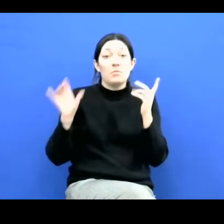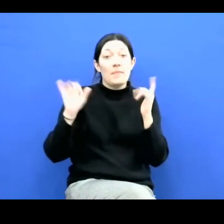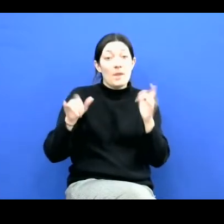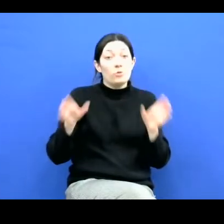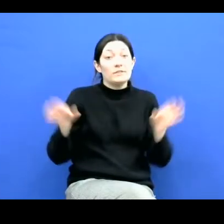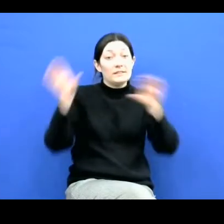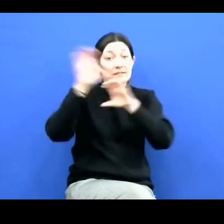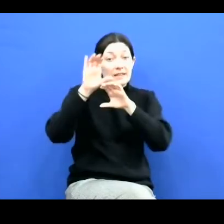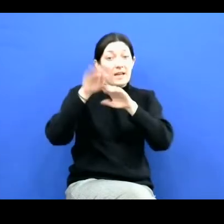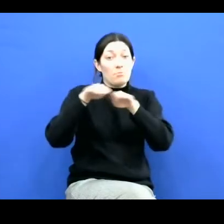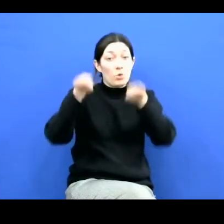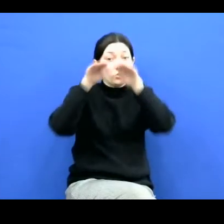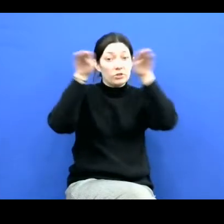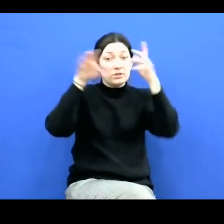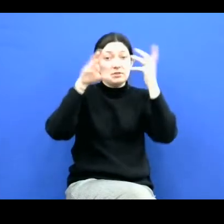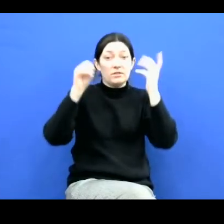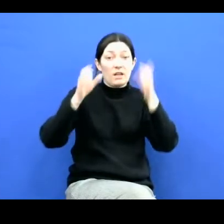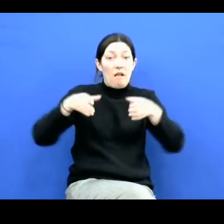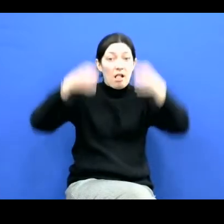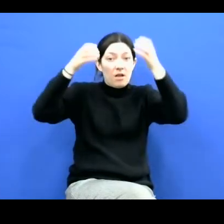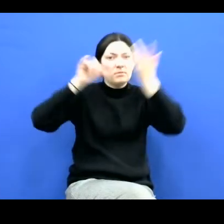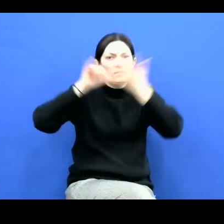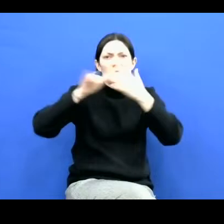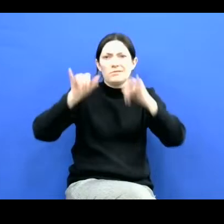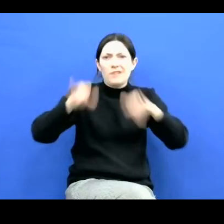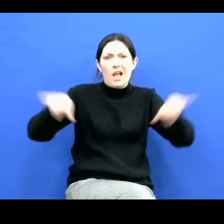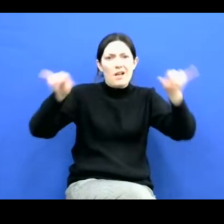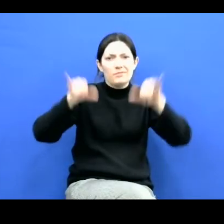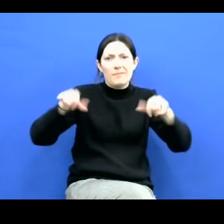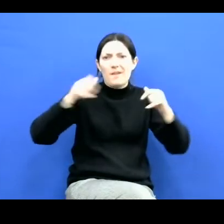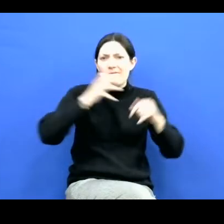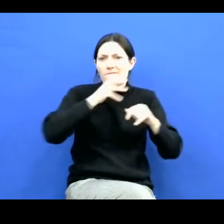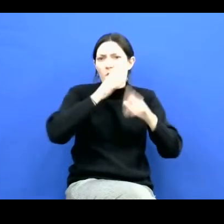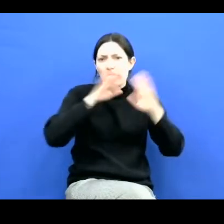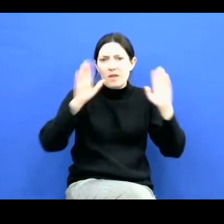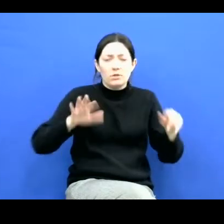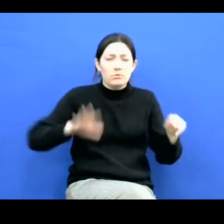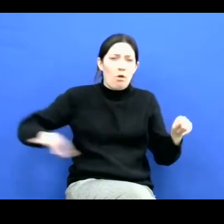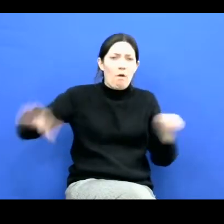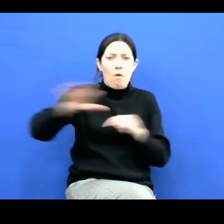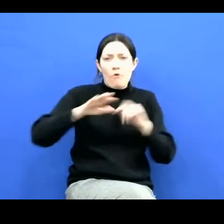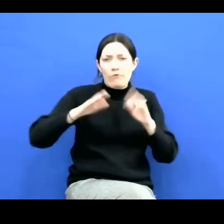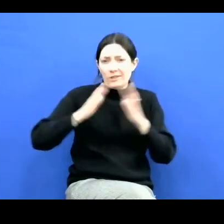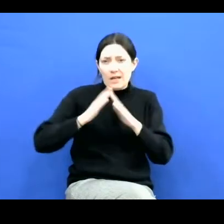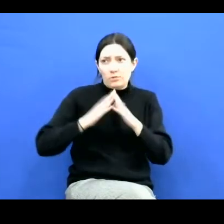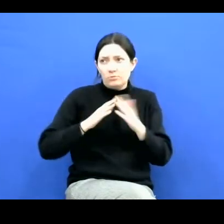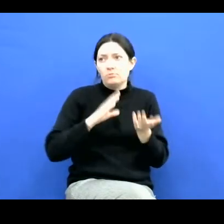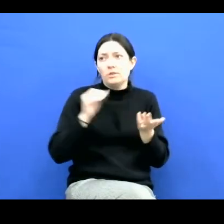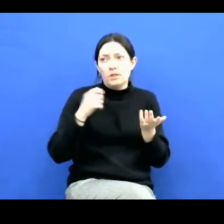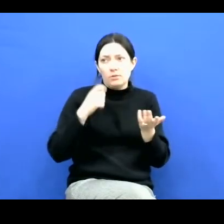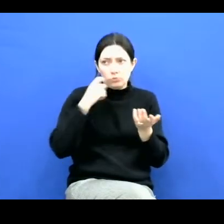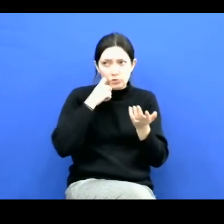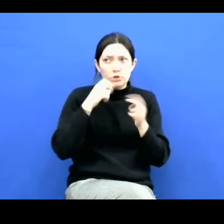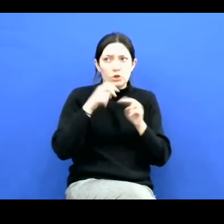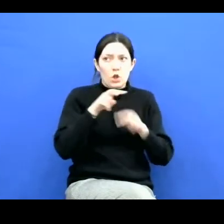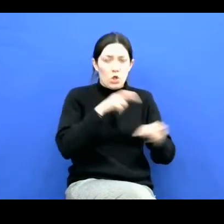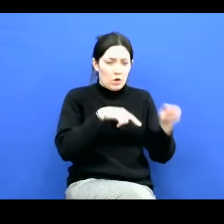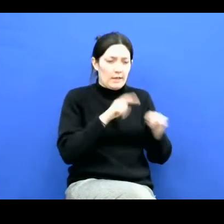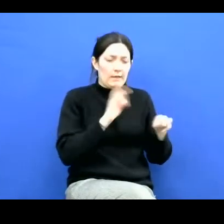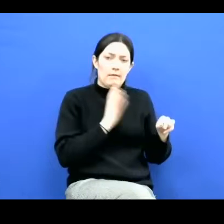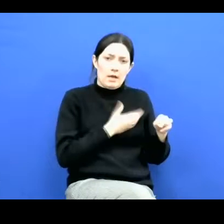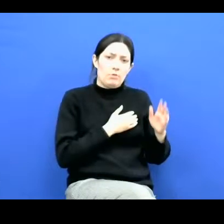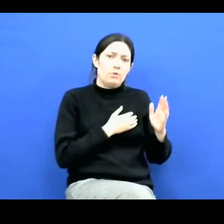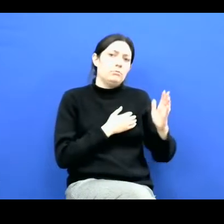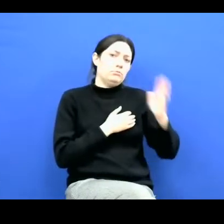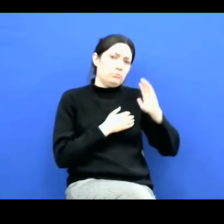that was very common in farmhouses all through town. In fact, I was just looking at the bicentennial, and we were also out